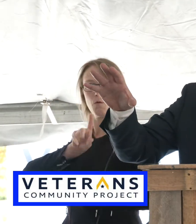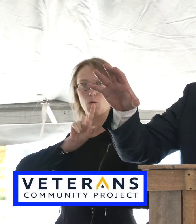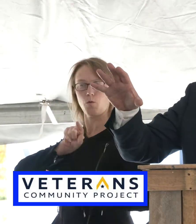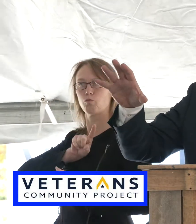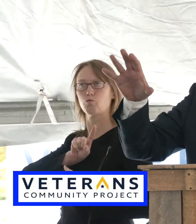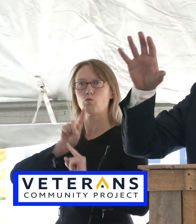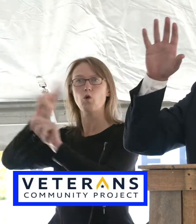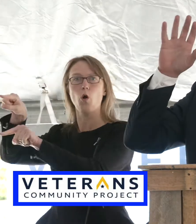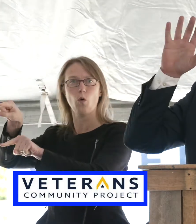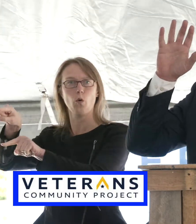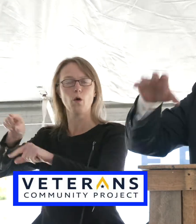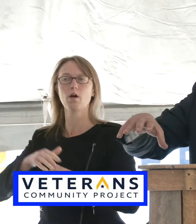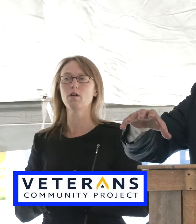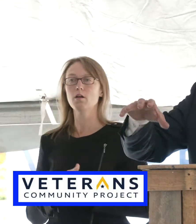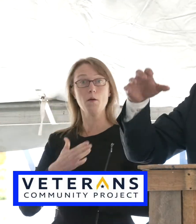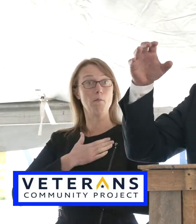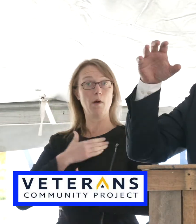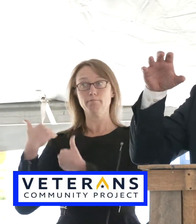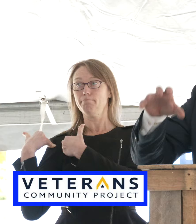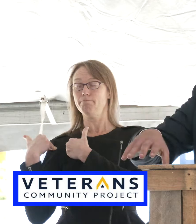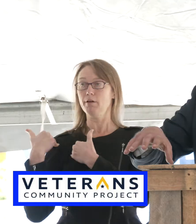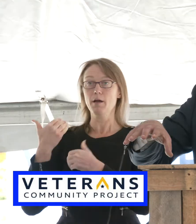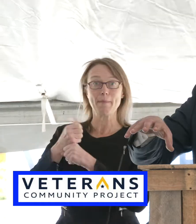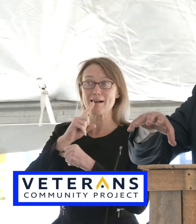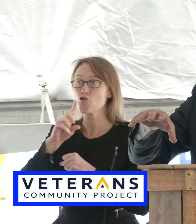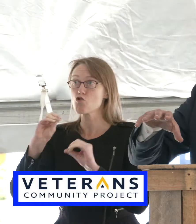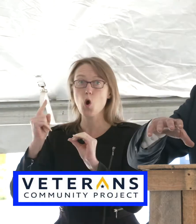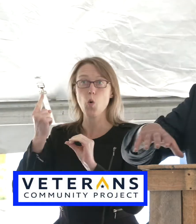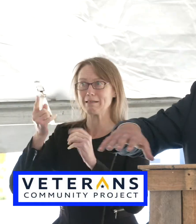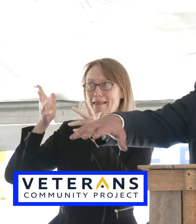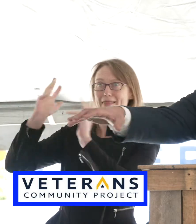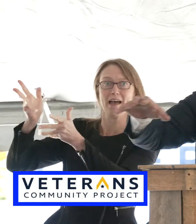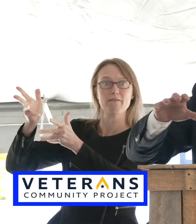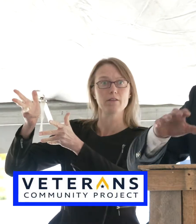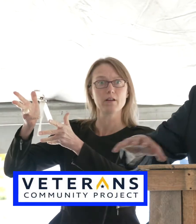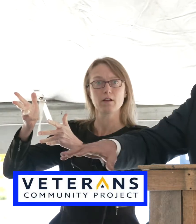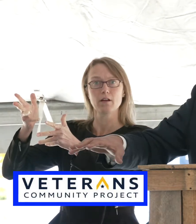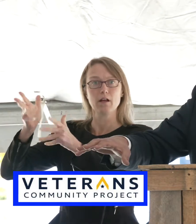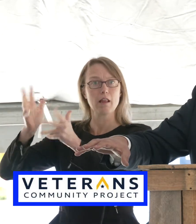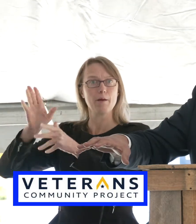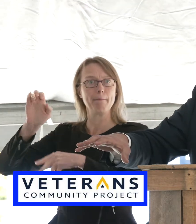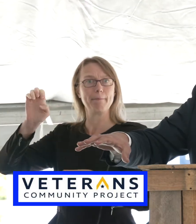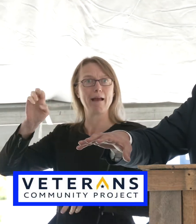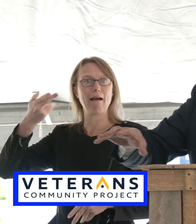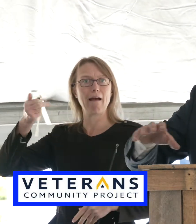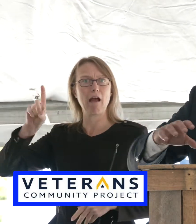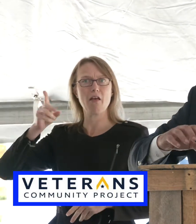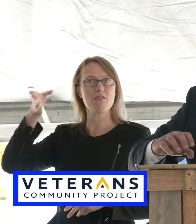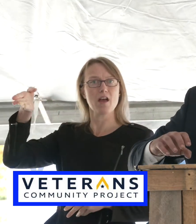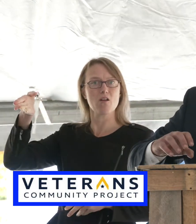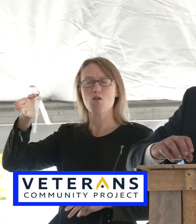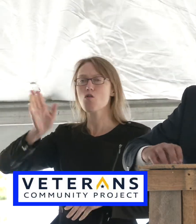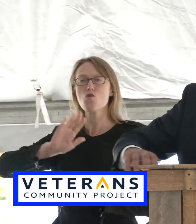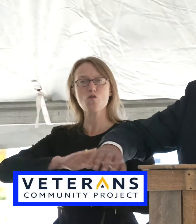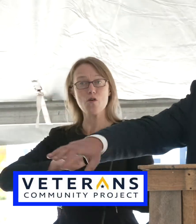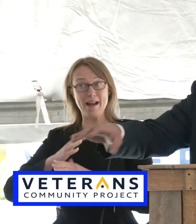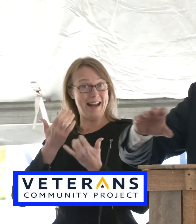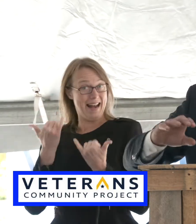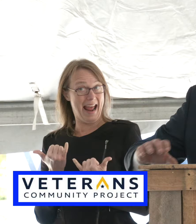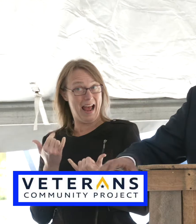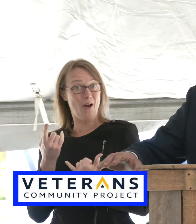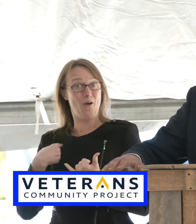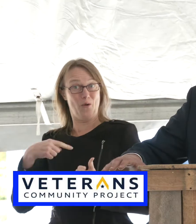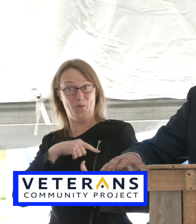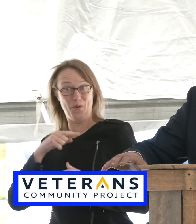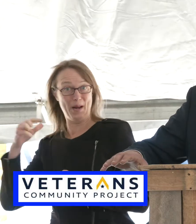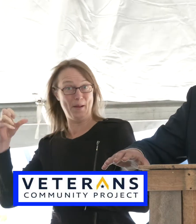behind. But now that we're home, it is the entire community's job. It is the fulfillment of that